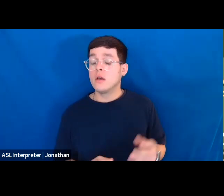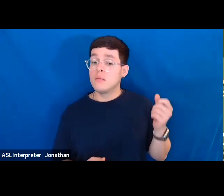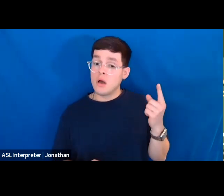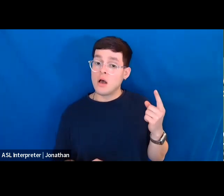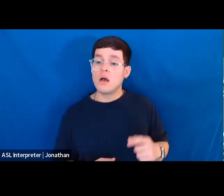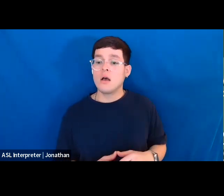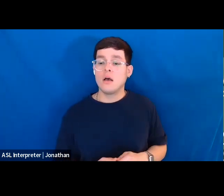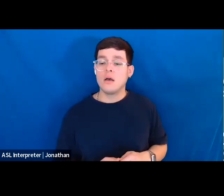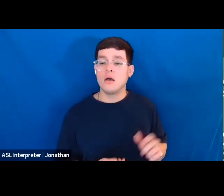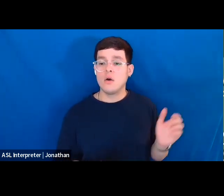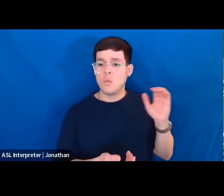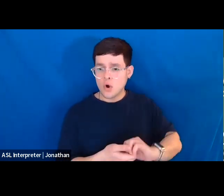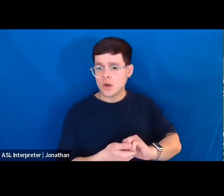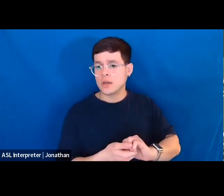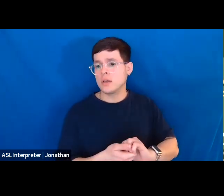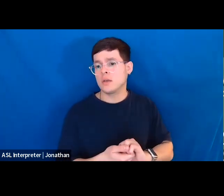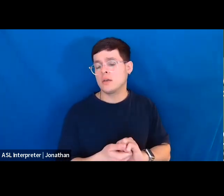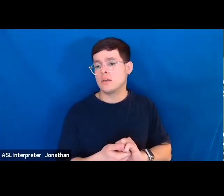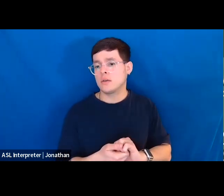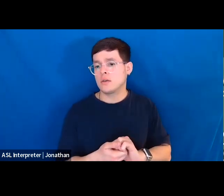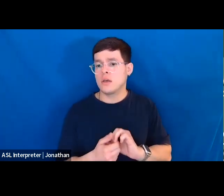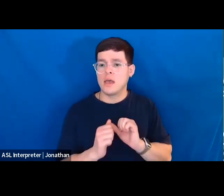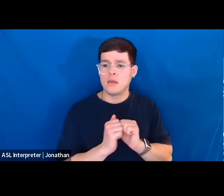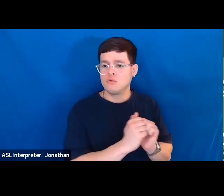with creating